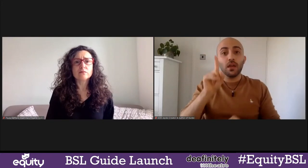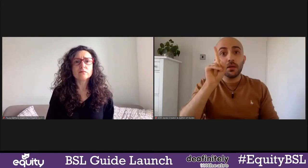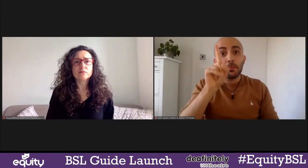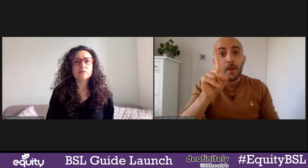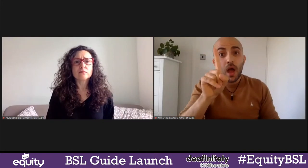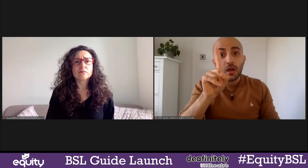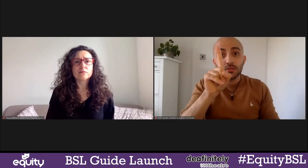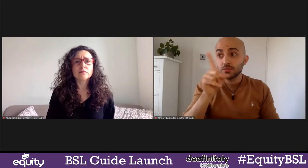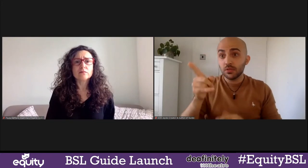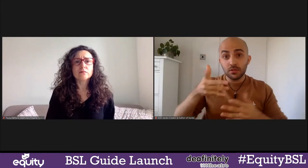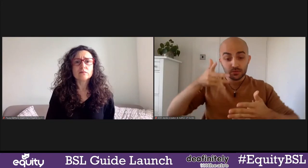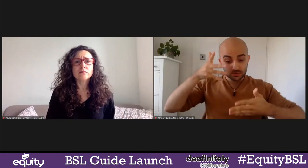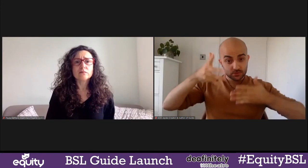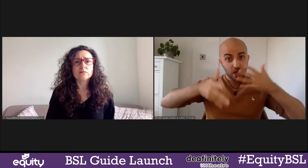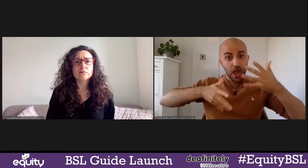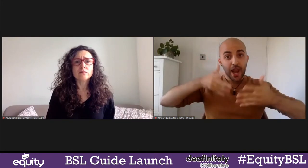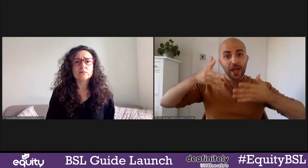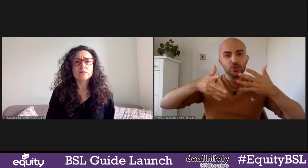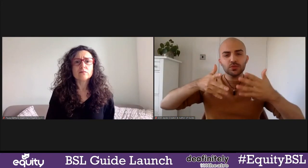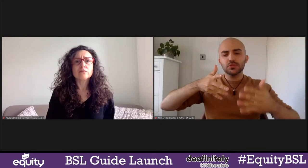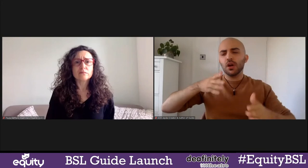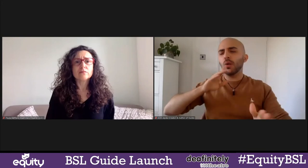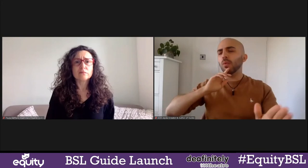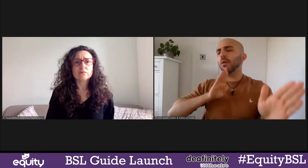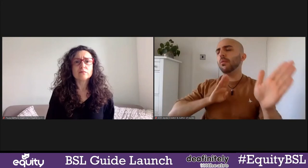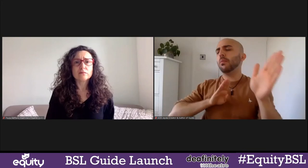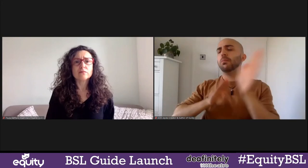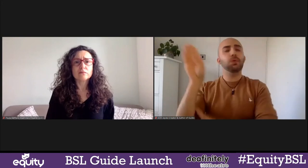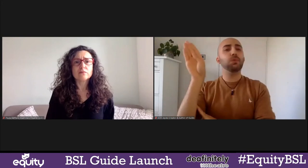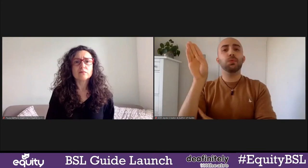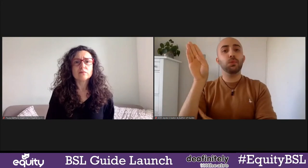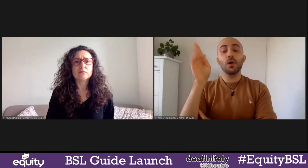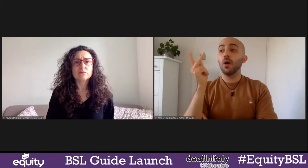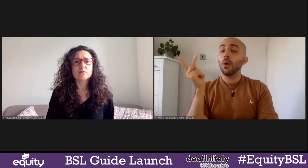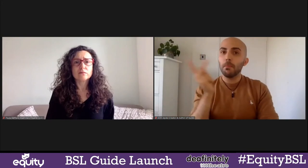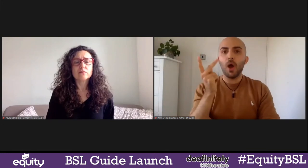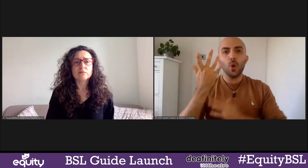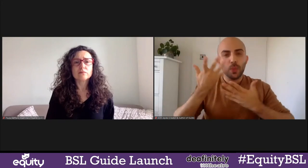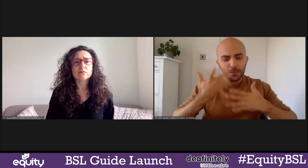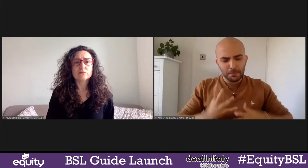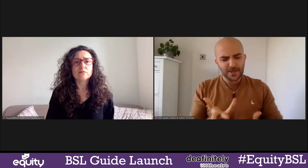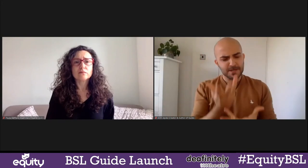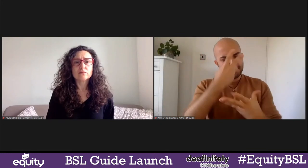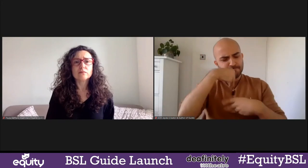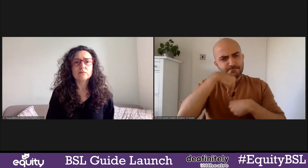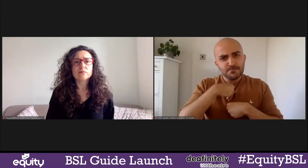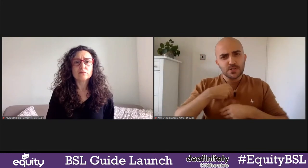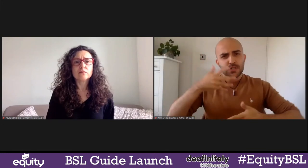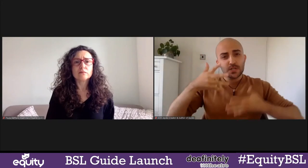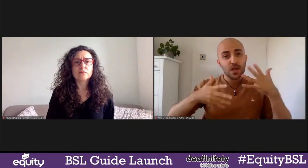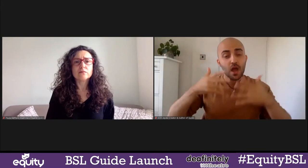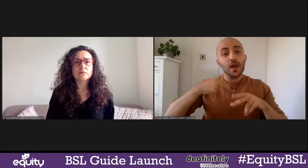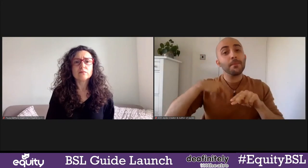they will fail. They will not be able to access it. If you give them something in sign language, they will fly.